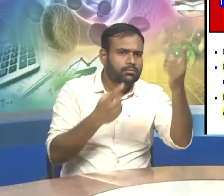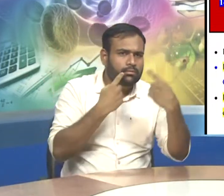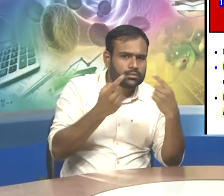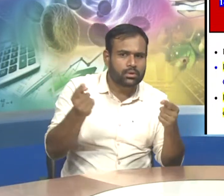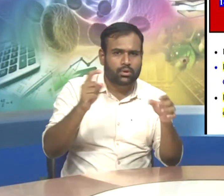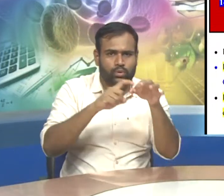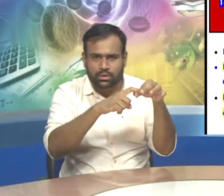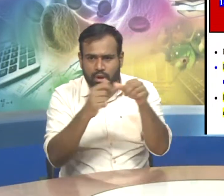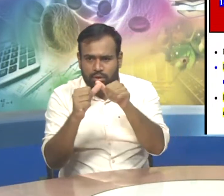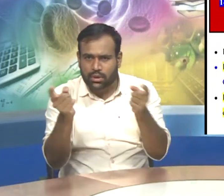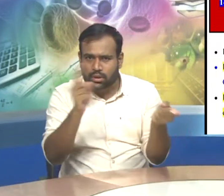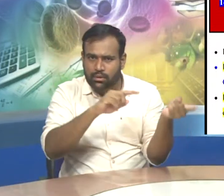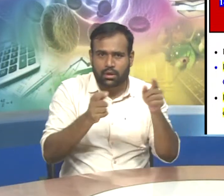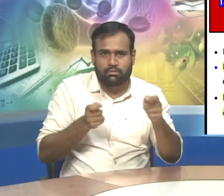orders of the house.